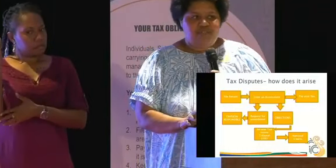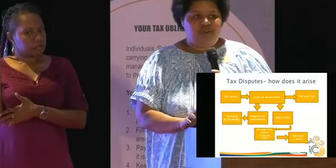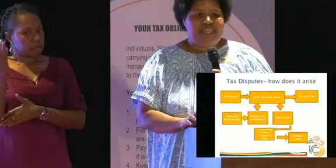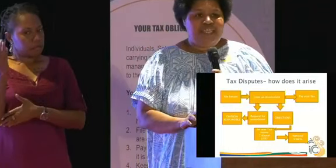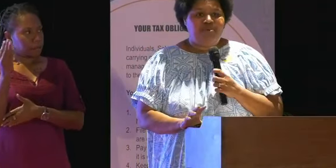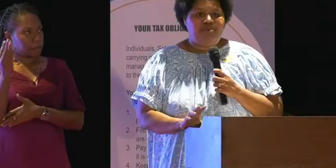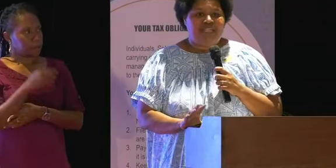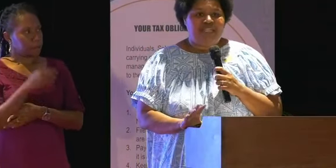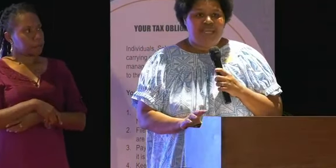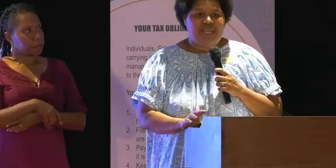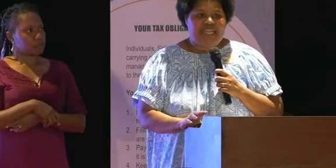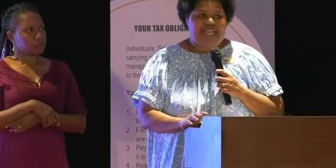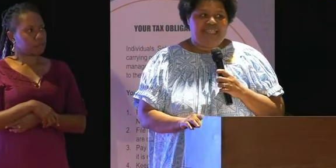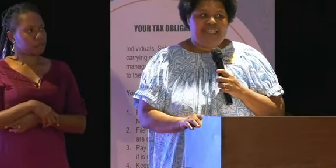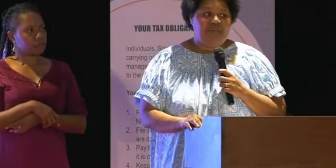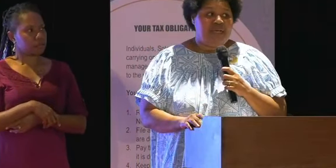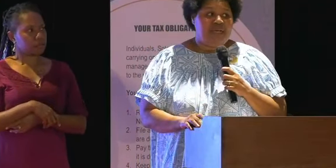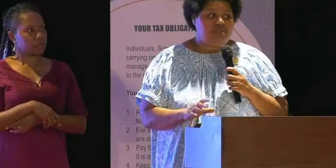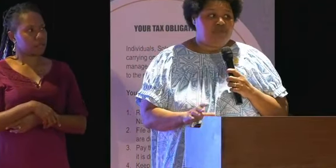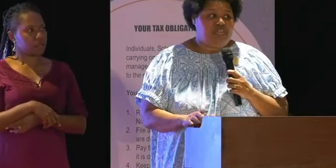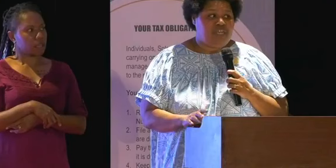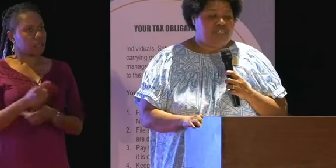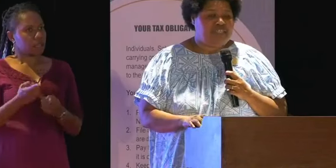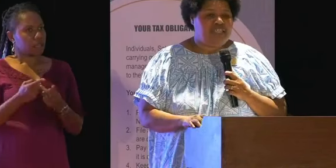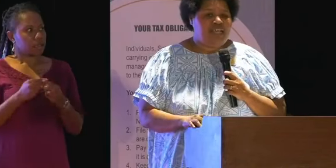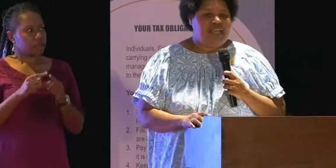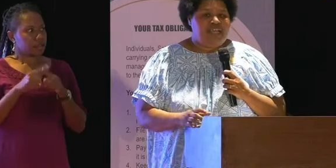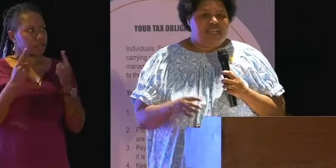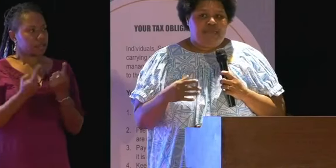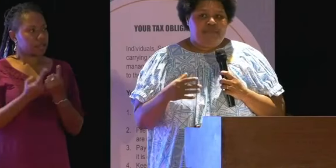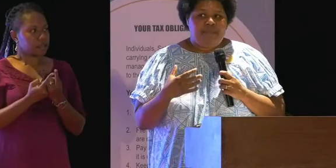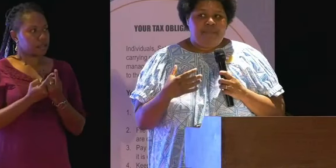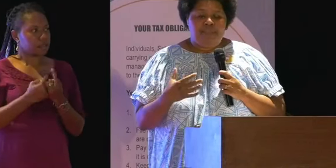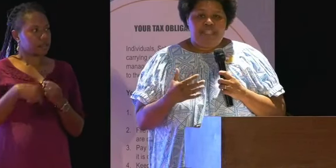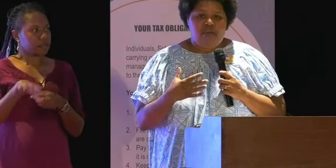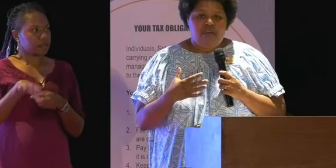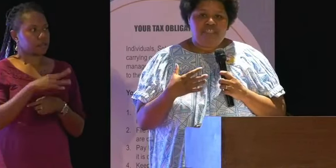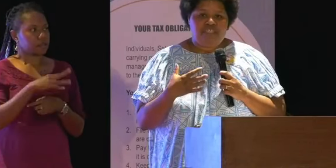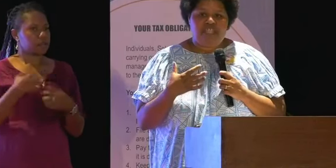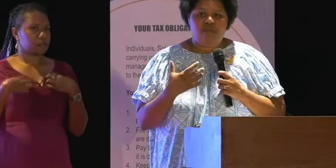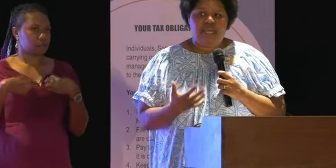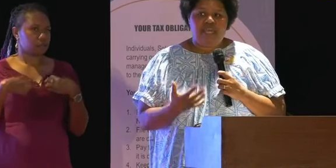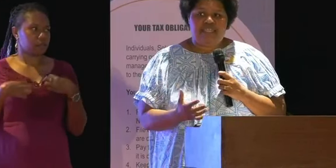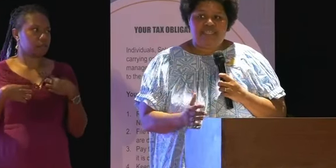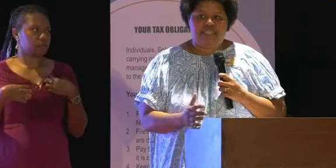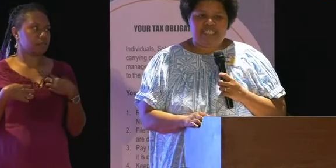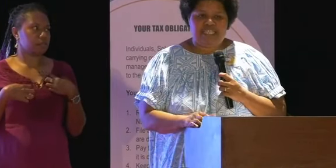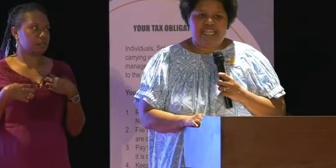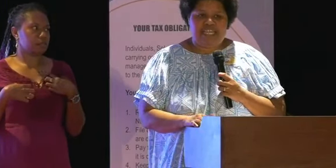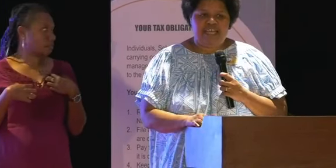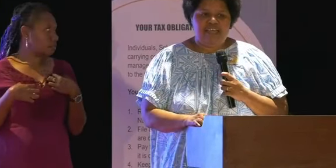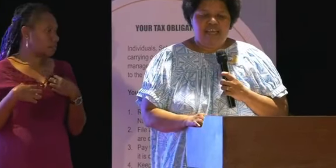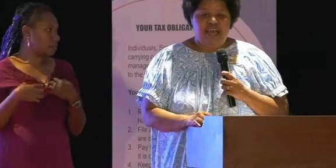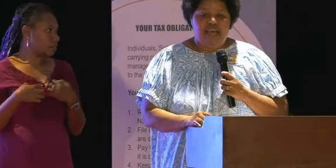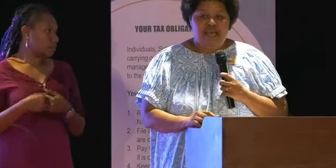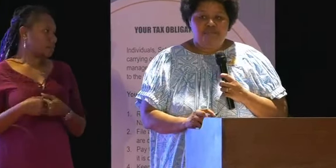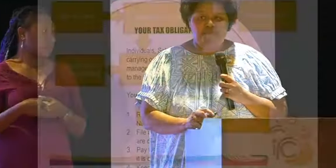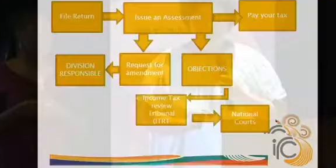There is also one thing I would like to make clear, that when it comes to objections, the officers that look at these